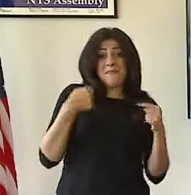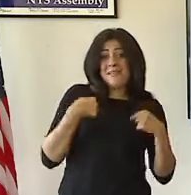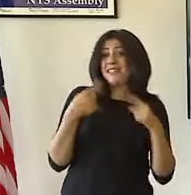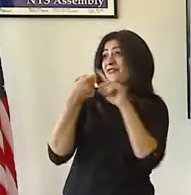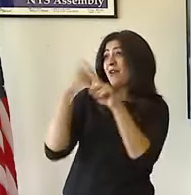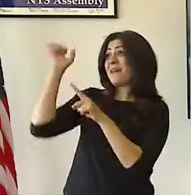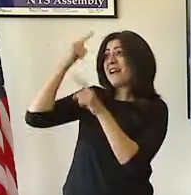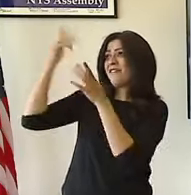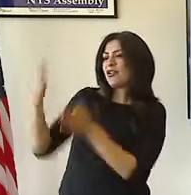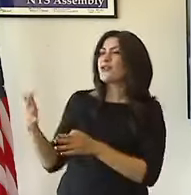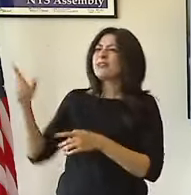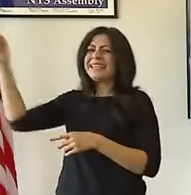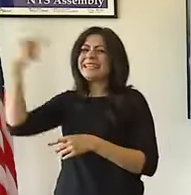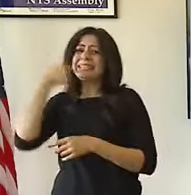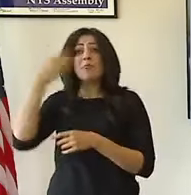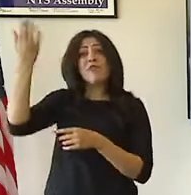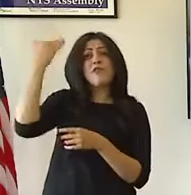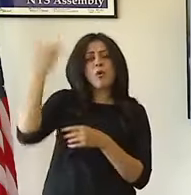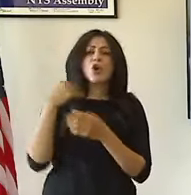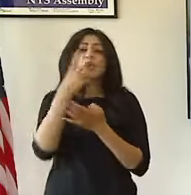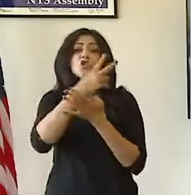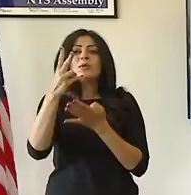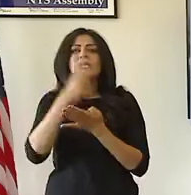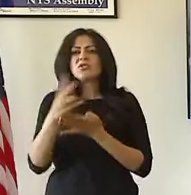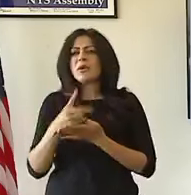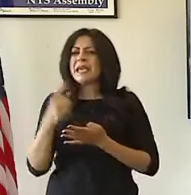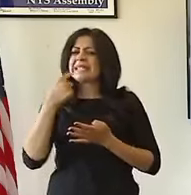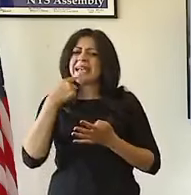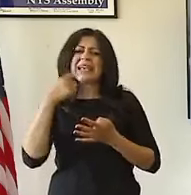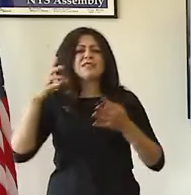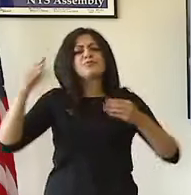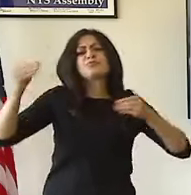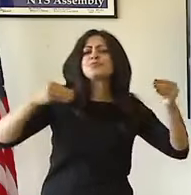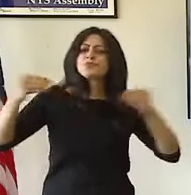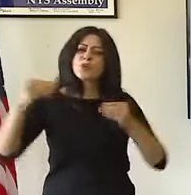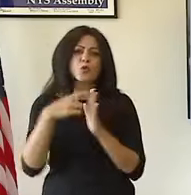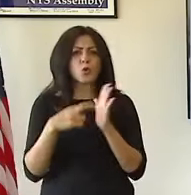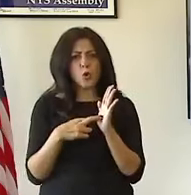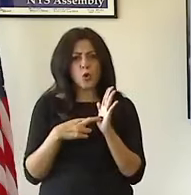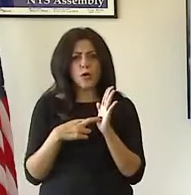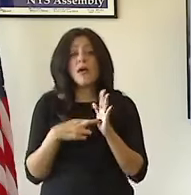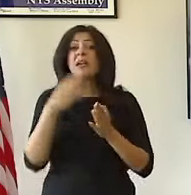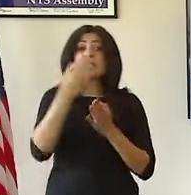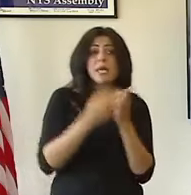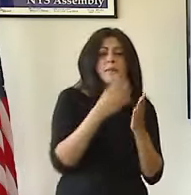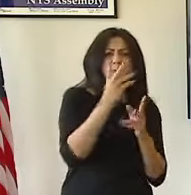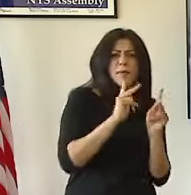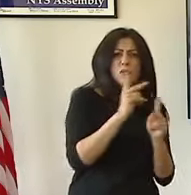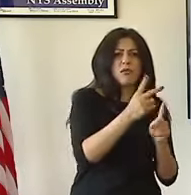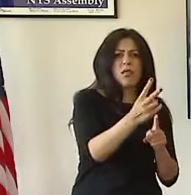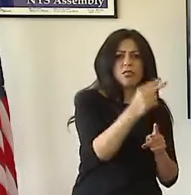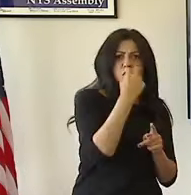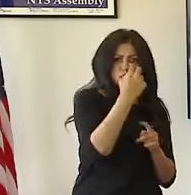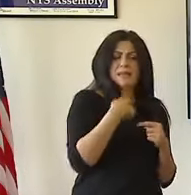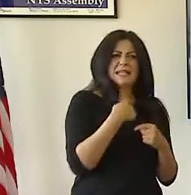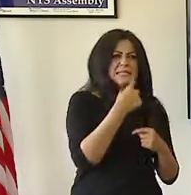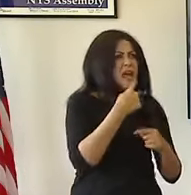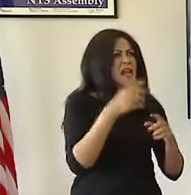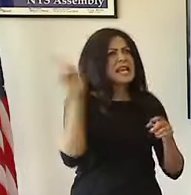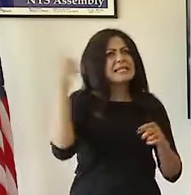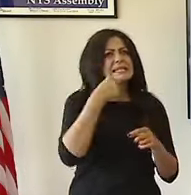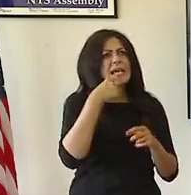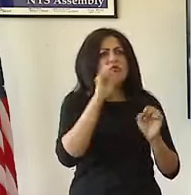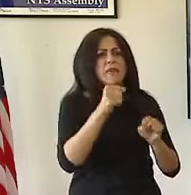are just a rule of thumb. And there are those who have watched, and some have taken issue with me saying that it could be shorter than 2 weeks. There is no